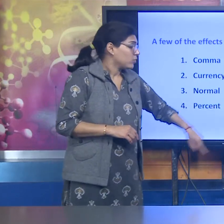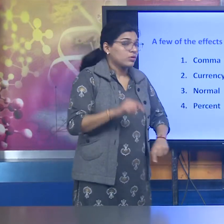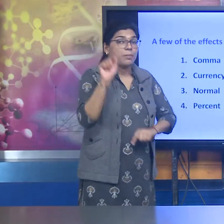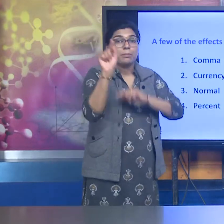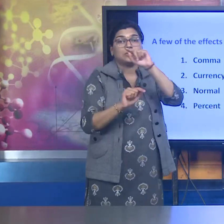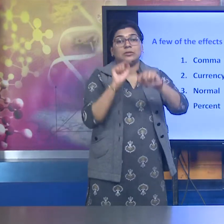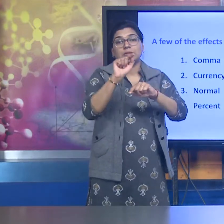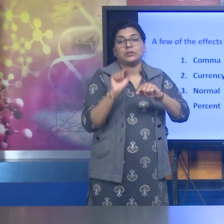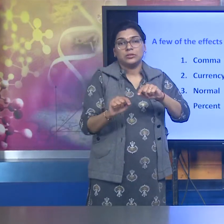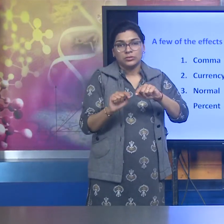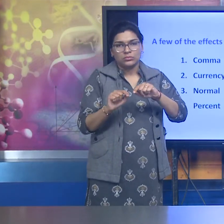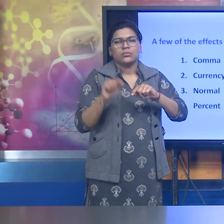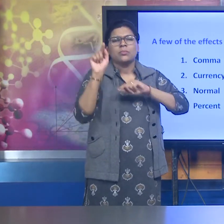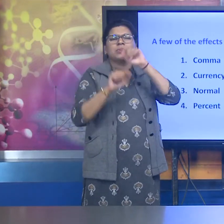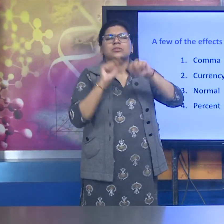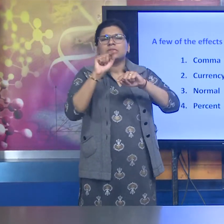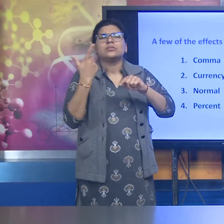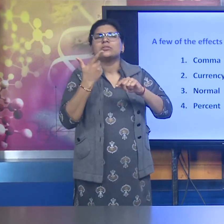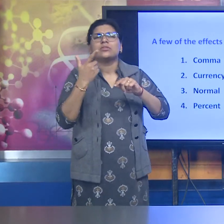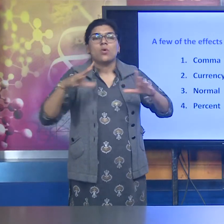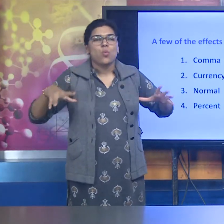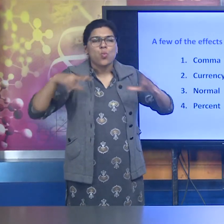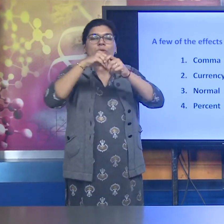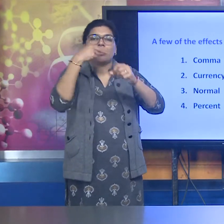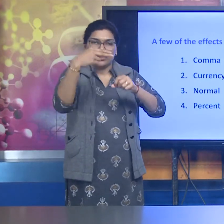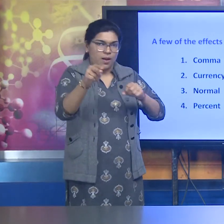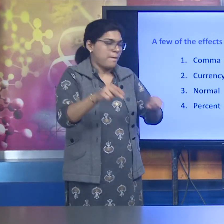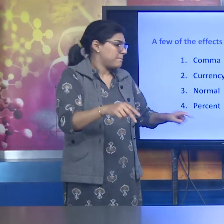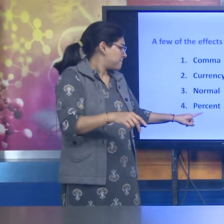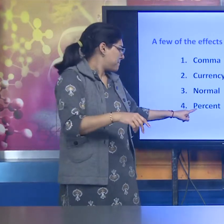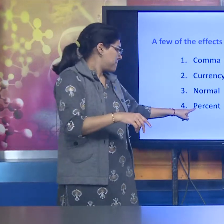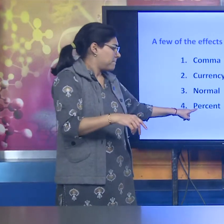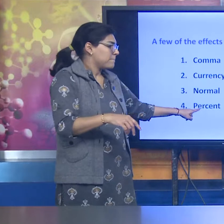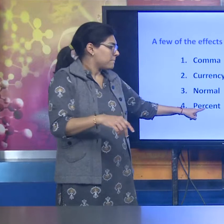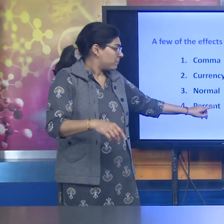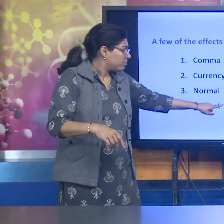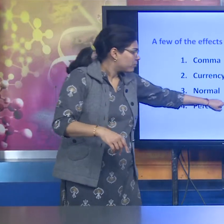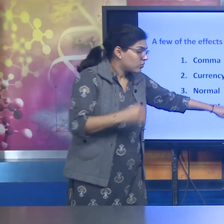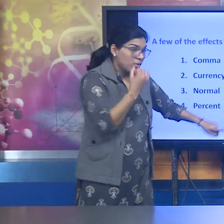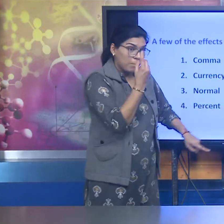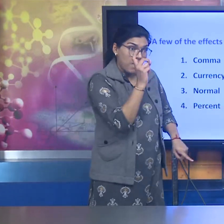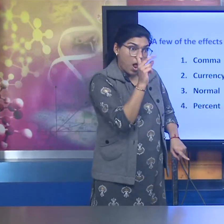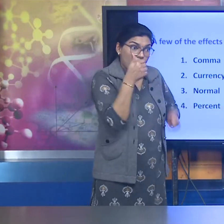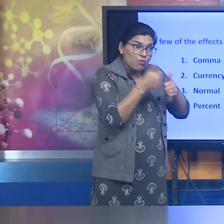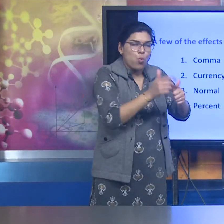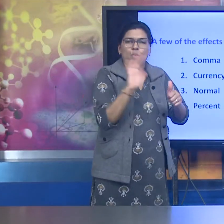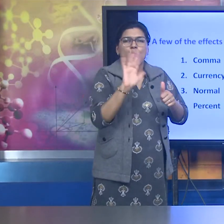Last but not the least, percent. That is how much percent. For